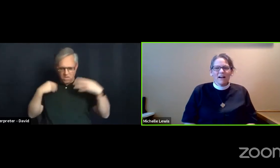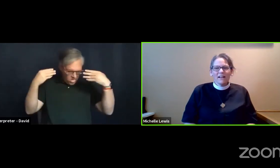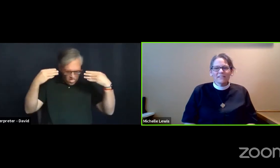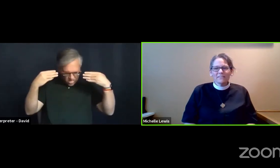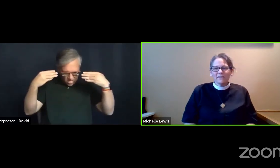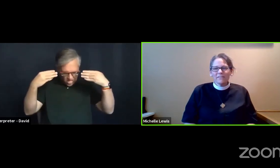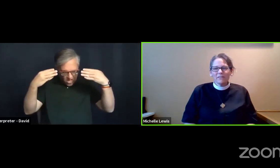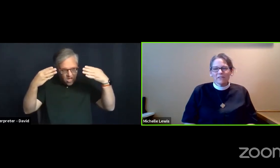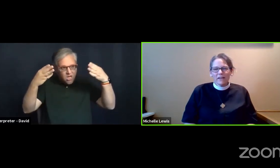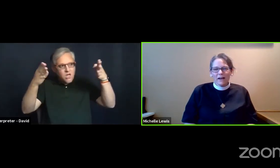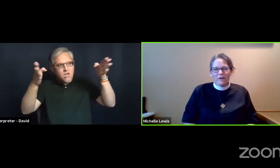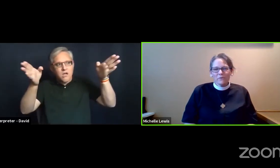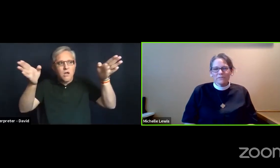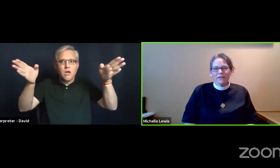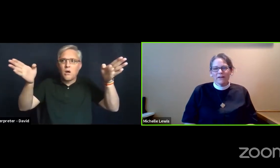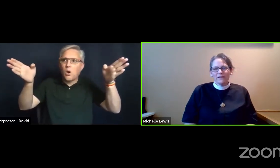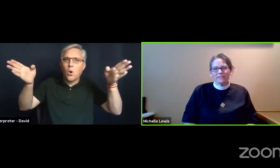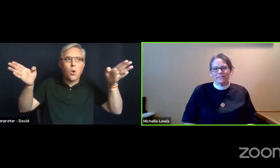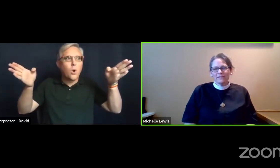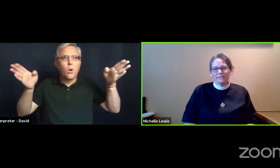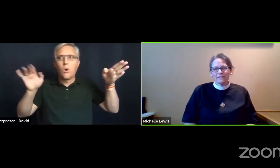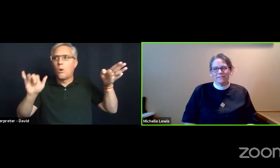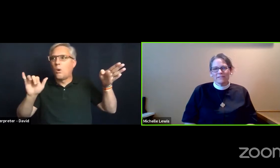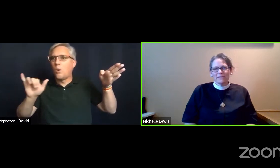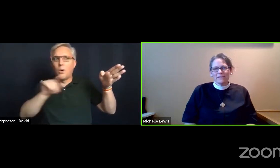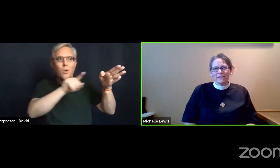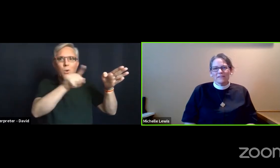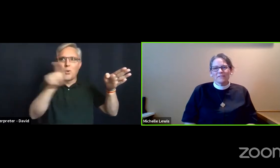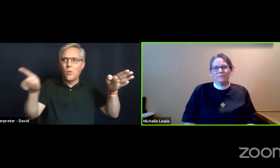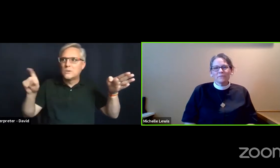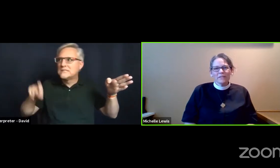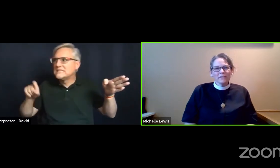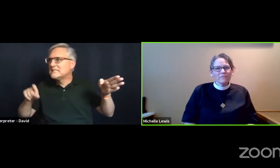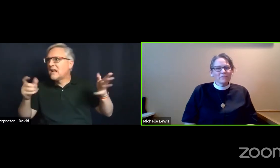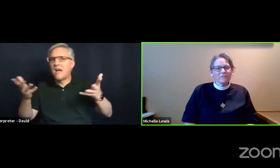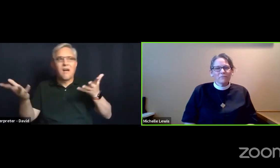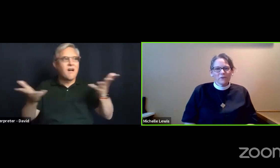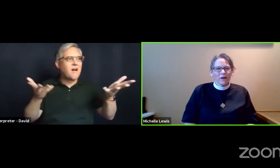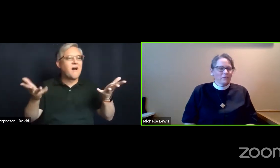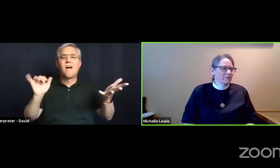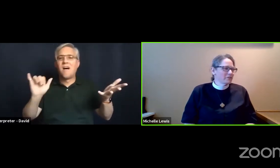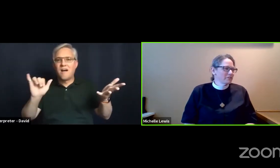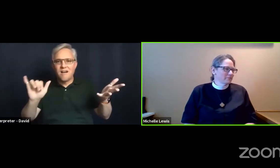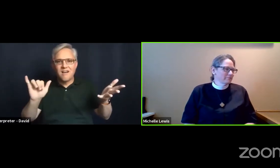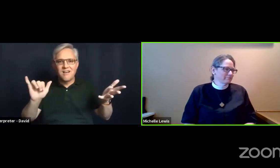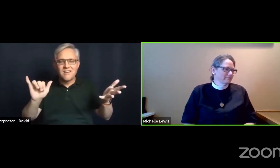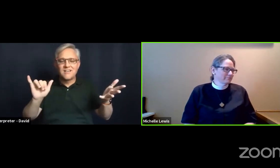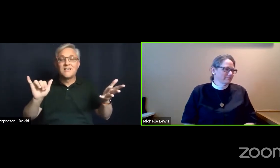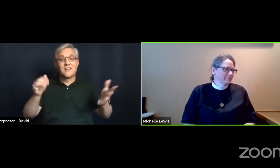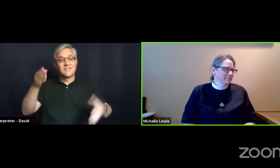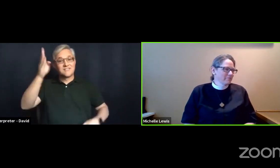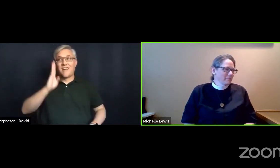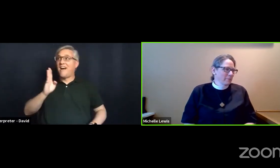And God's love allows us to live for others.